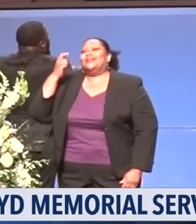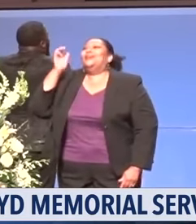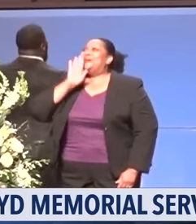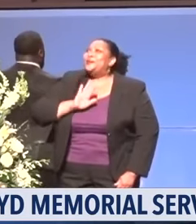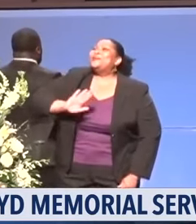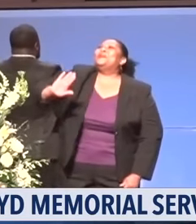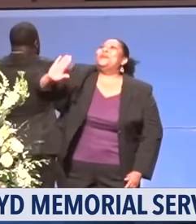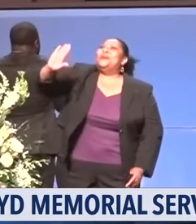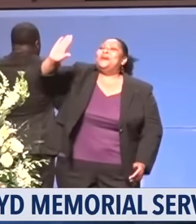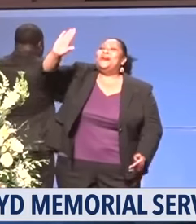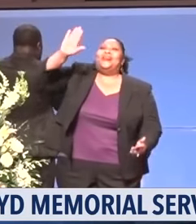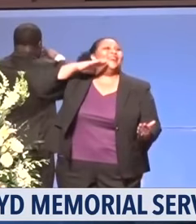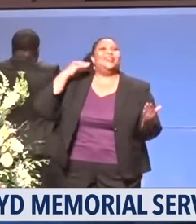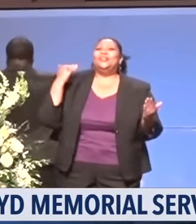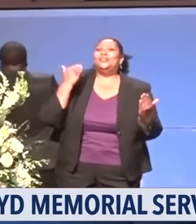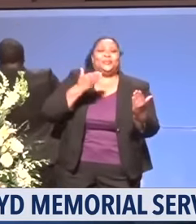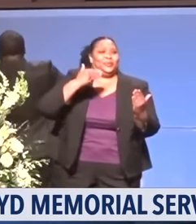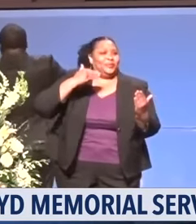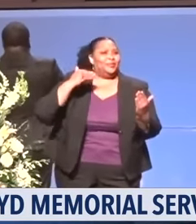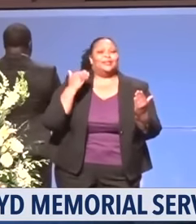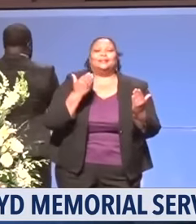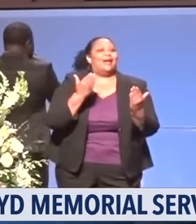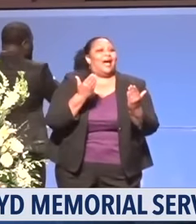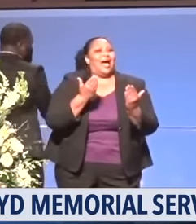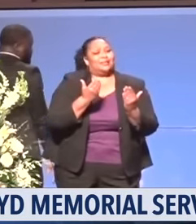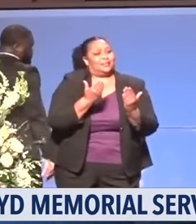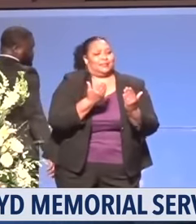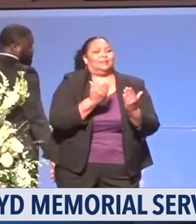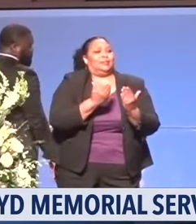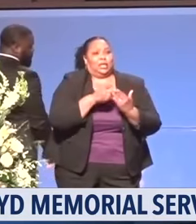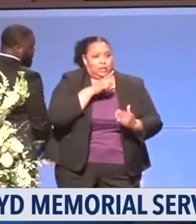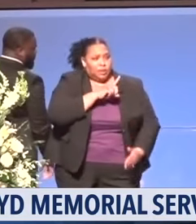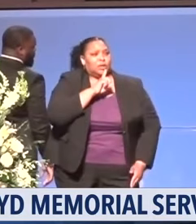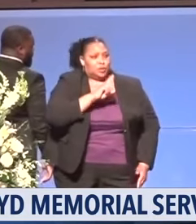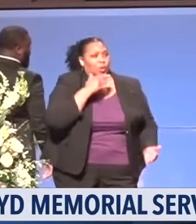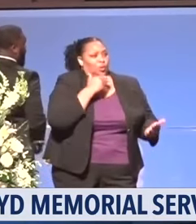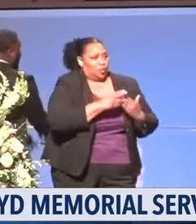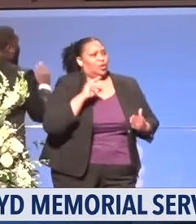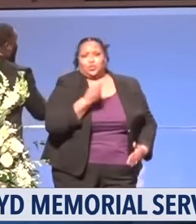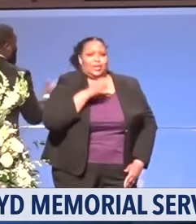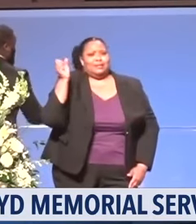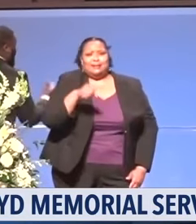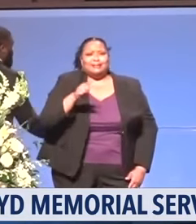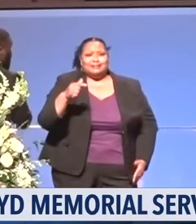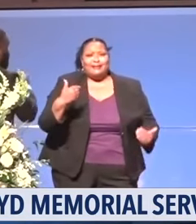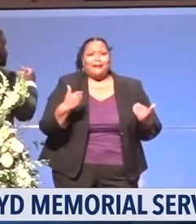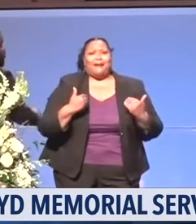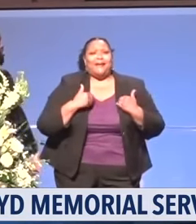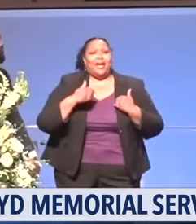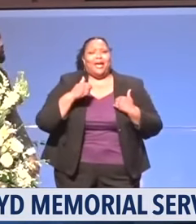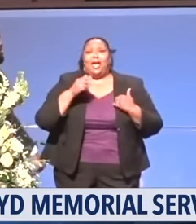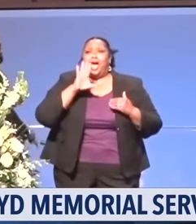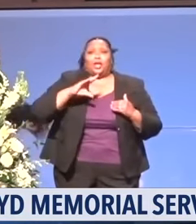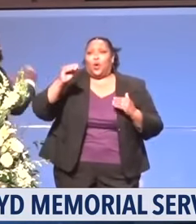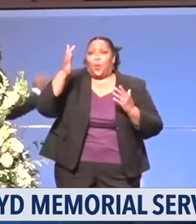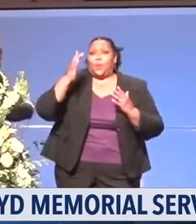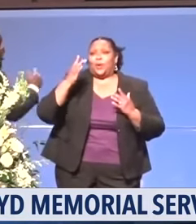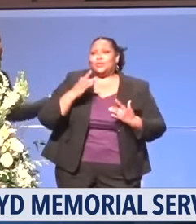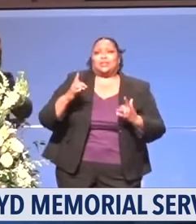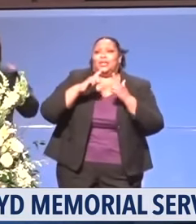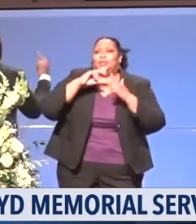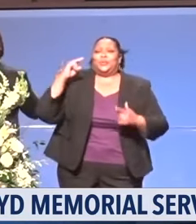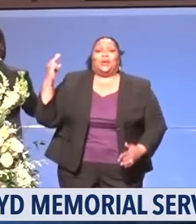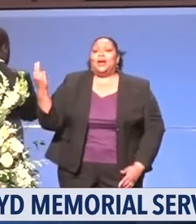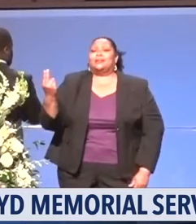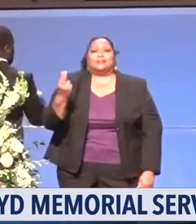is for you. He's been so good to us. Yes, he has. And your mercy